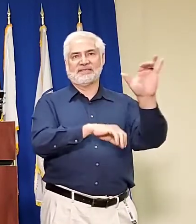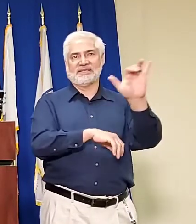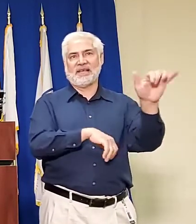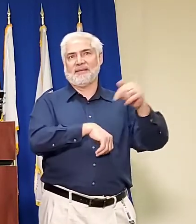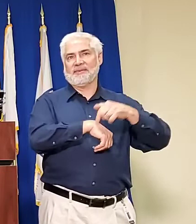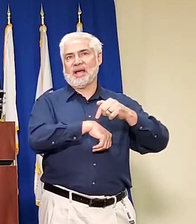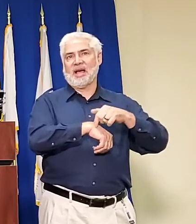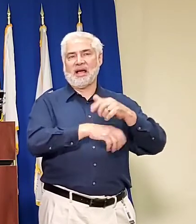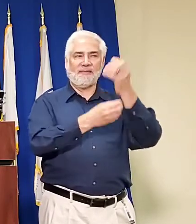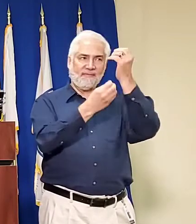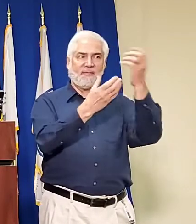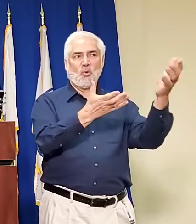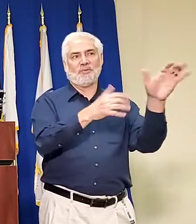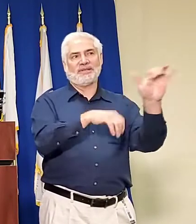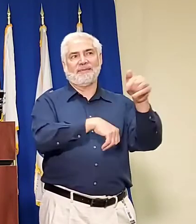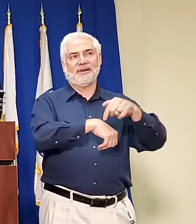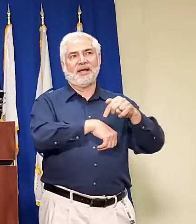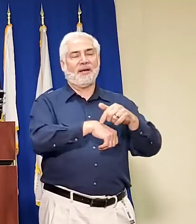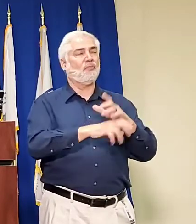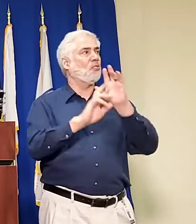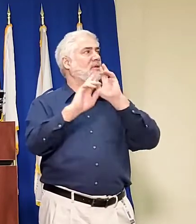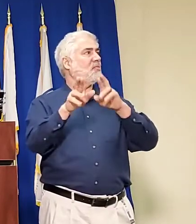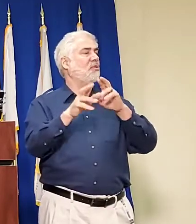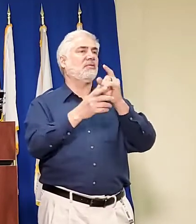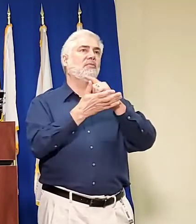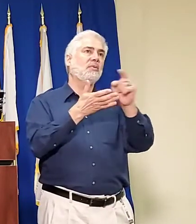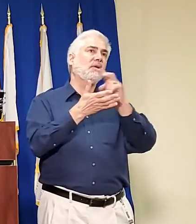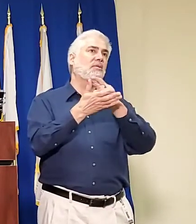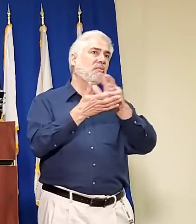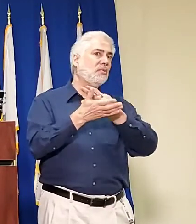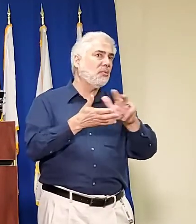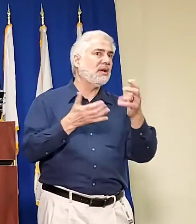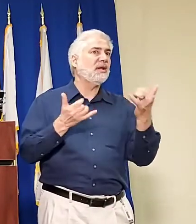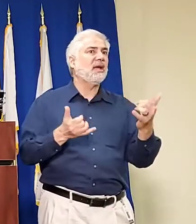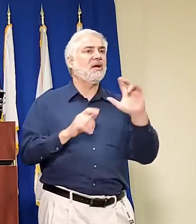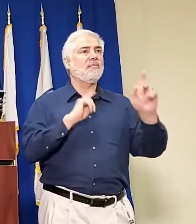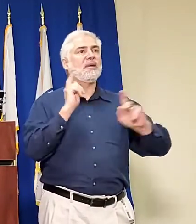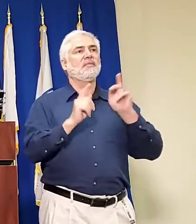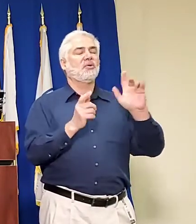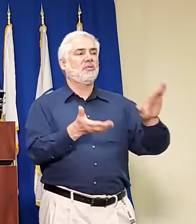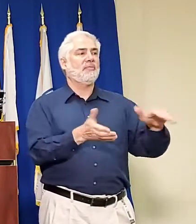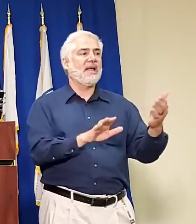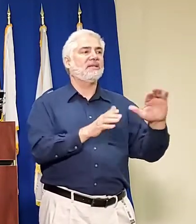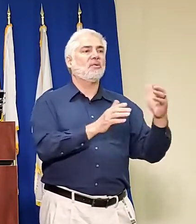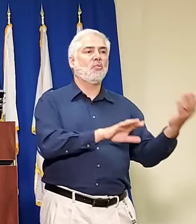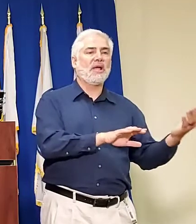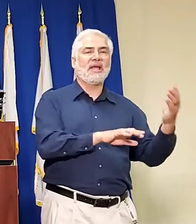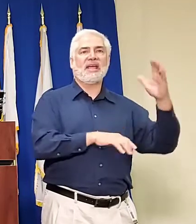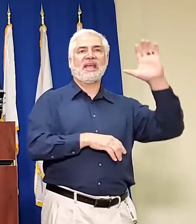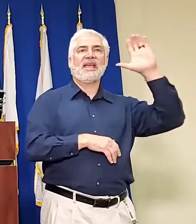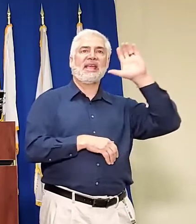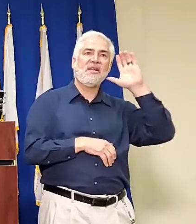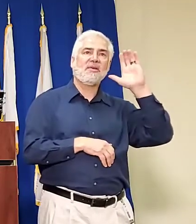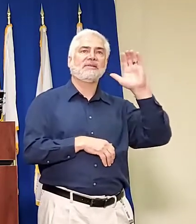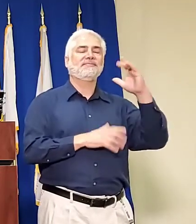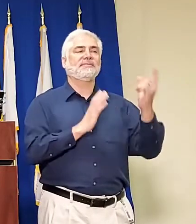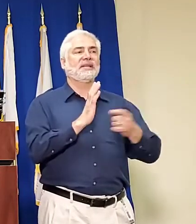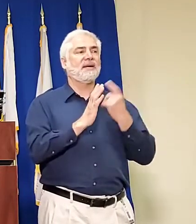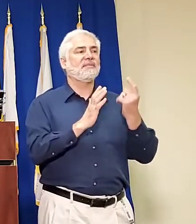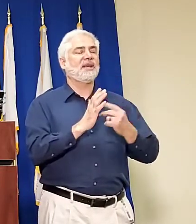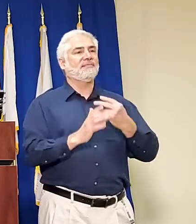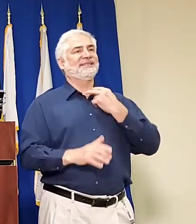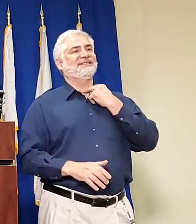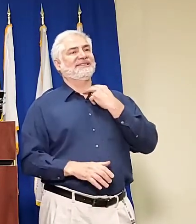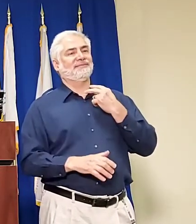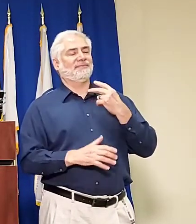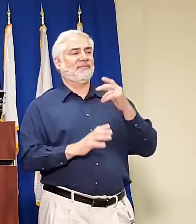We've been reporting on this obviously for weeks, and now that people are passing away, we're hearing sometimes the victims,